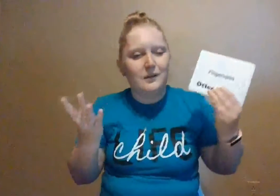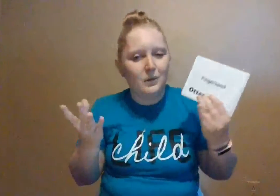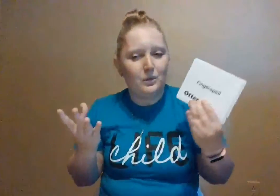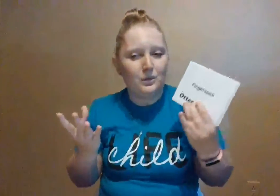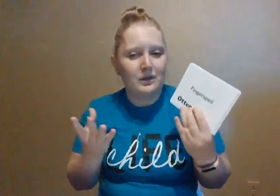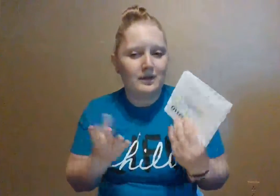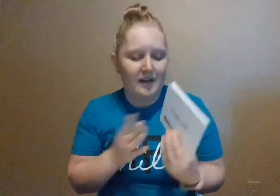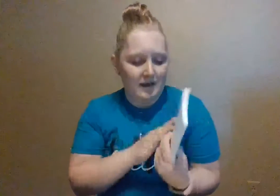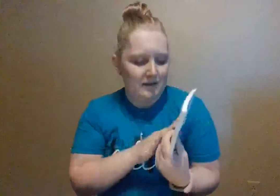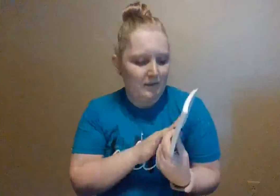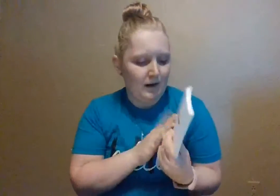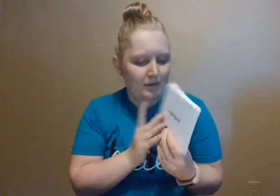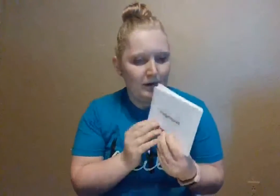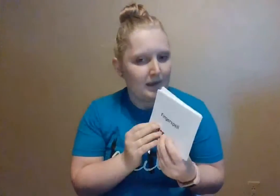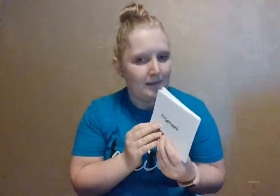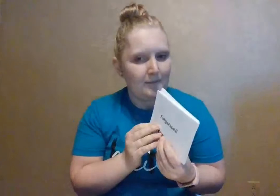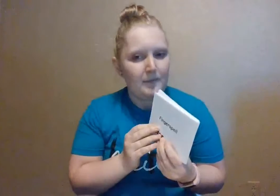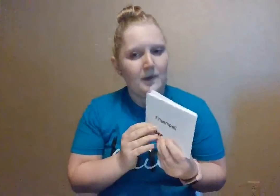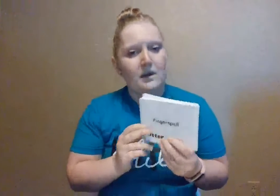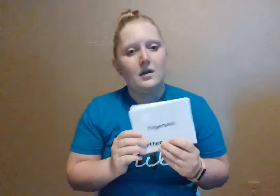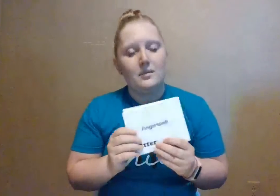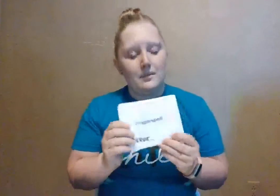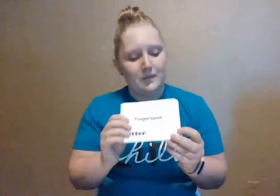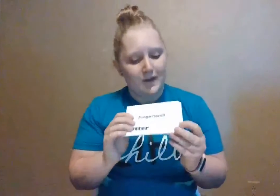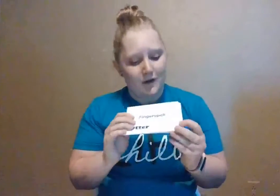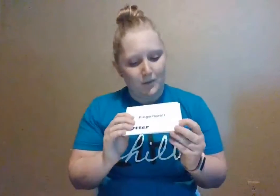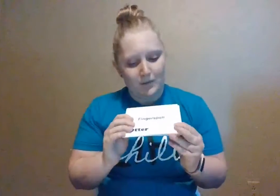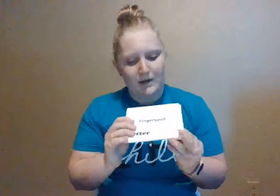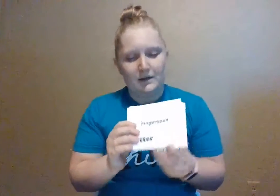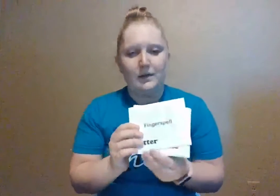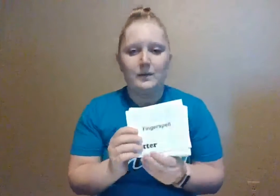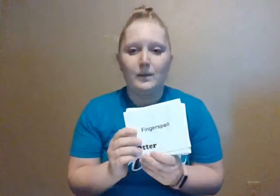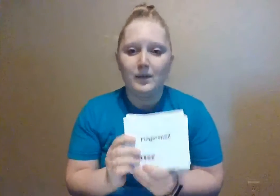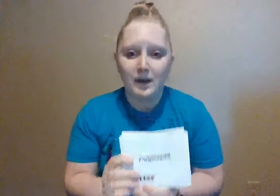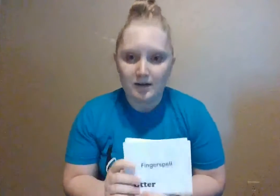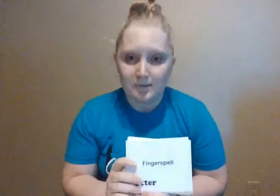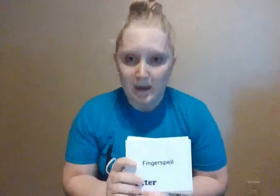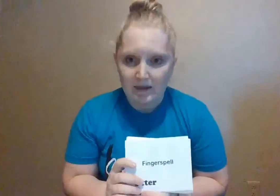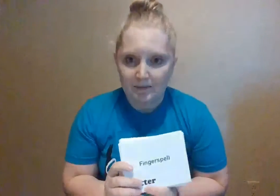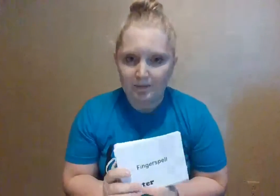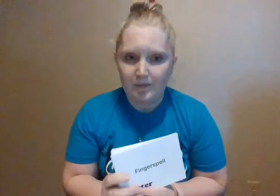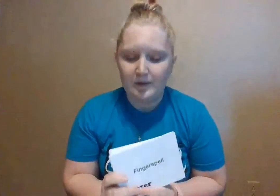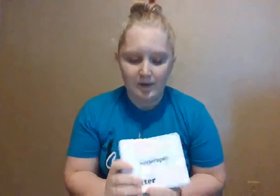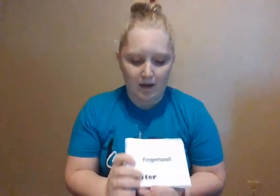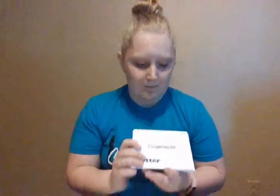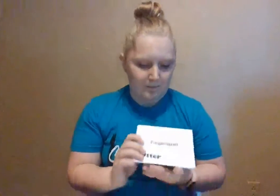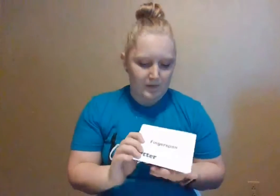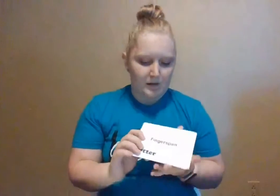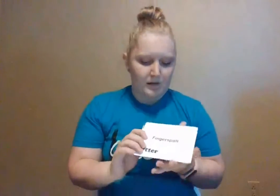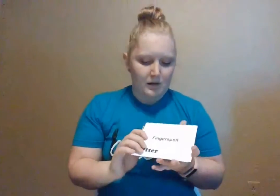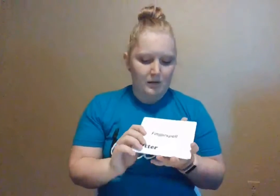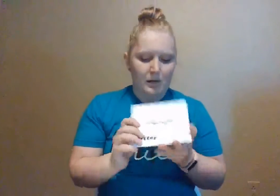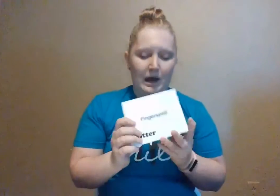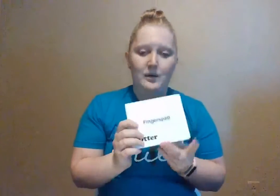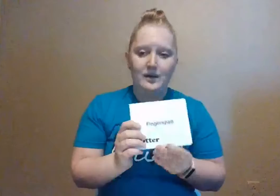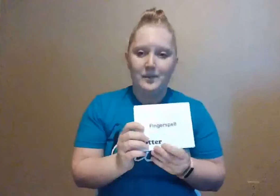no sign for it really. So what we do is we fingerspell it. So how we spell